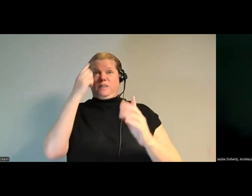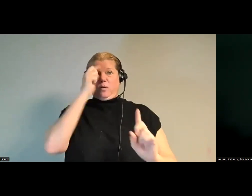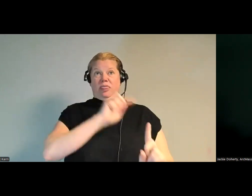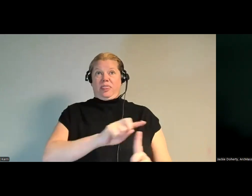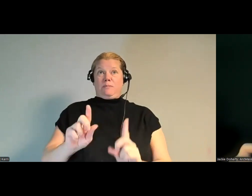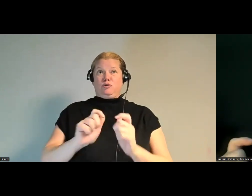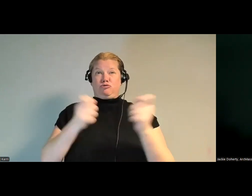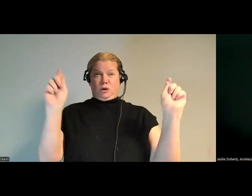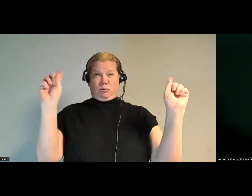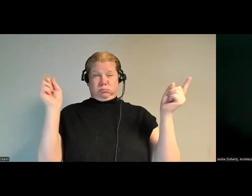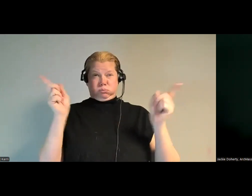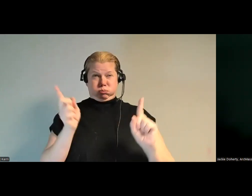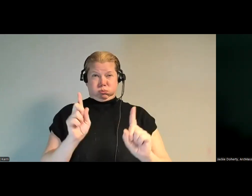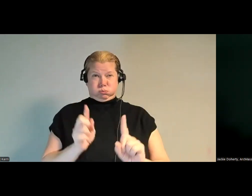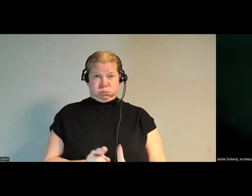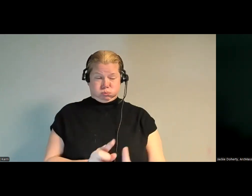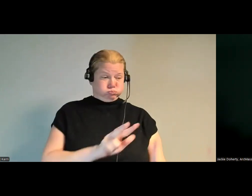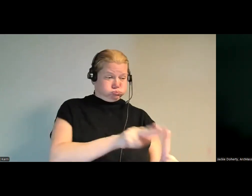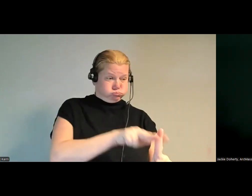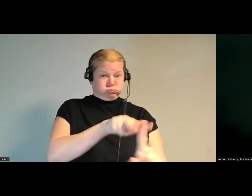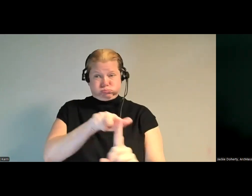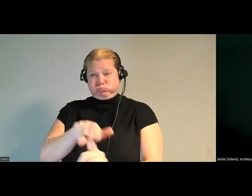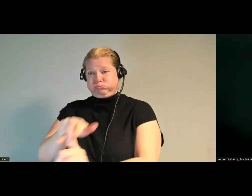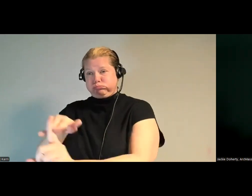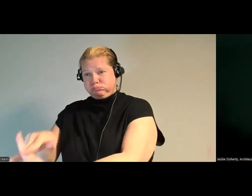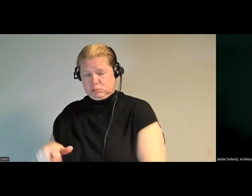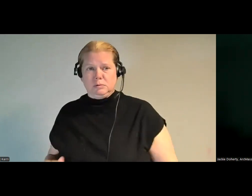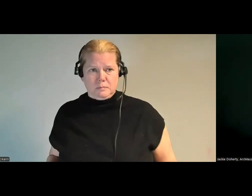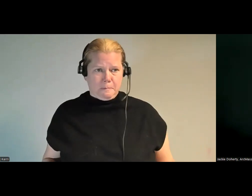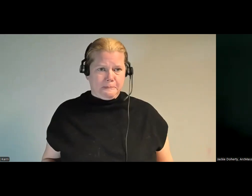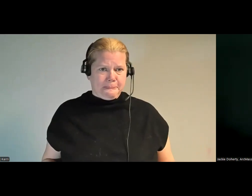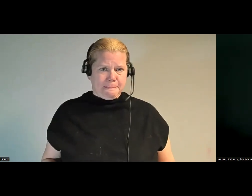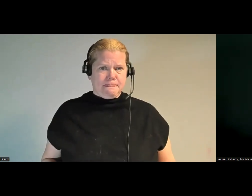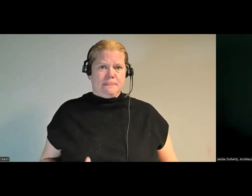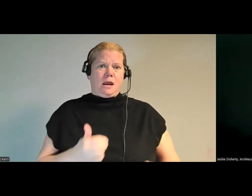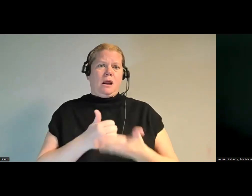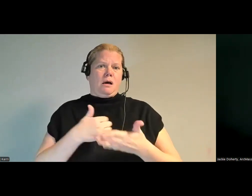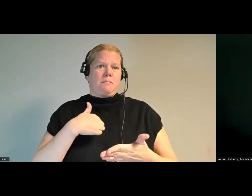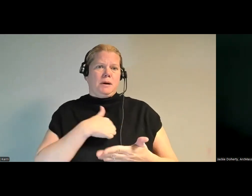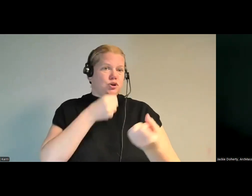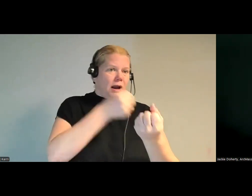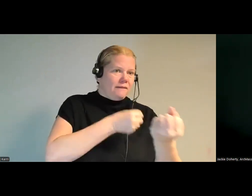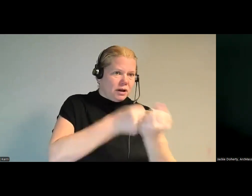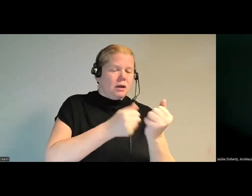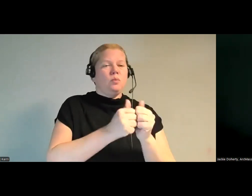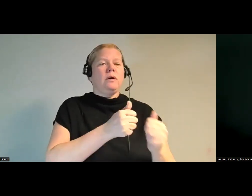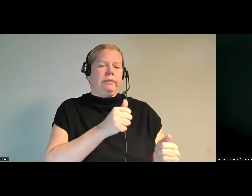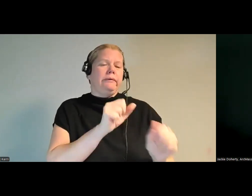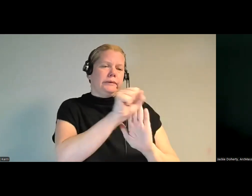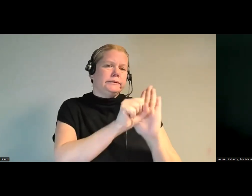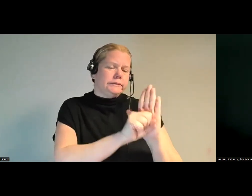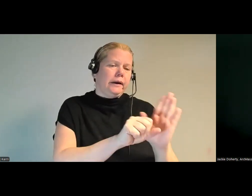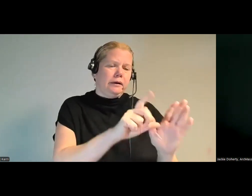to extrapolate from that. How do we use that to inform the advocacy work we do with the state legislature?